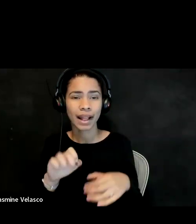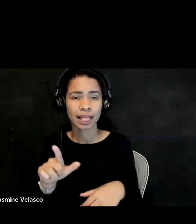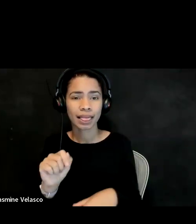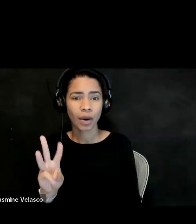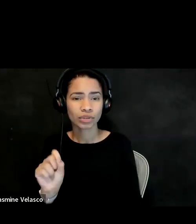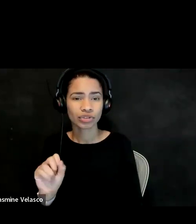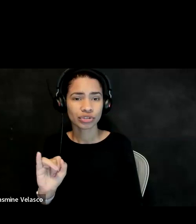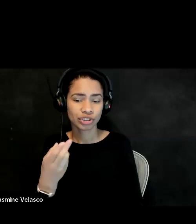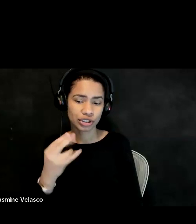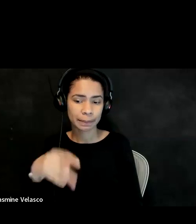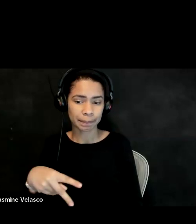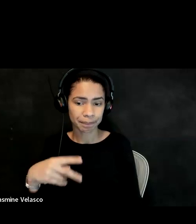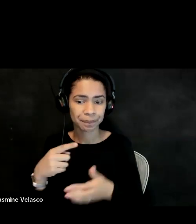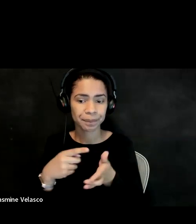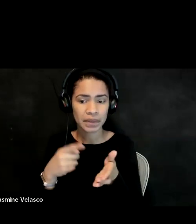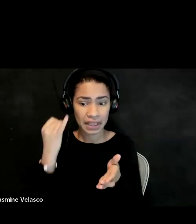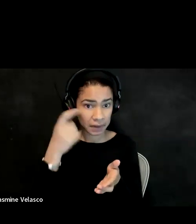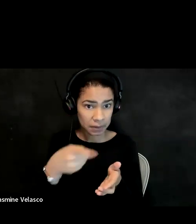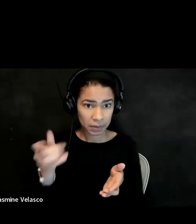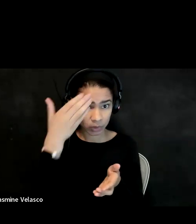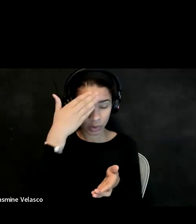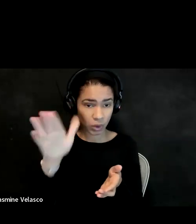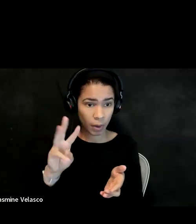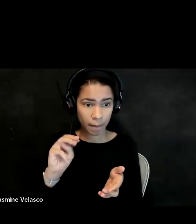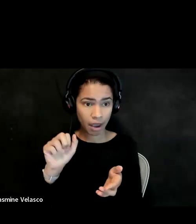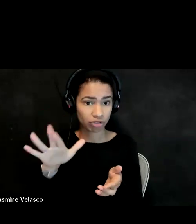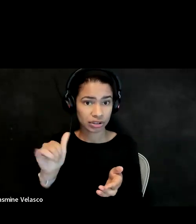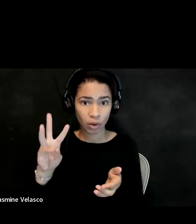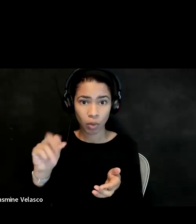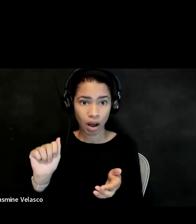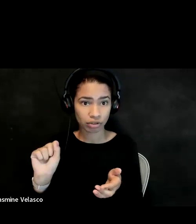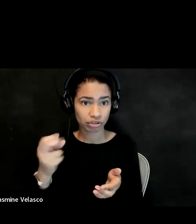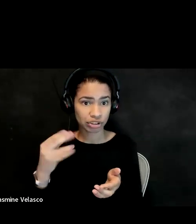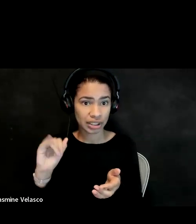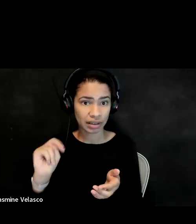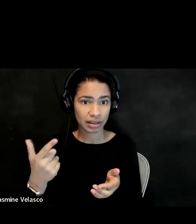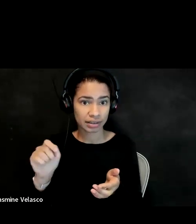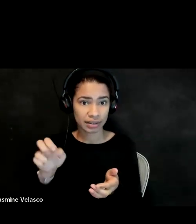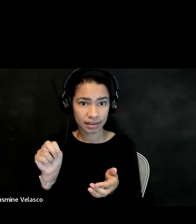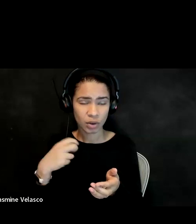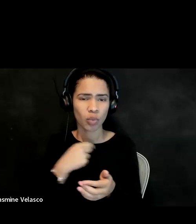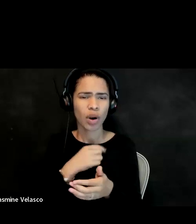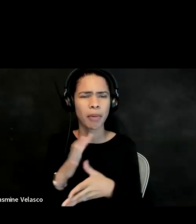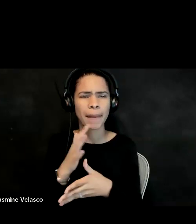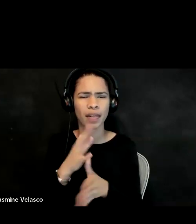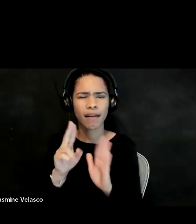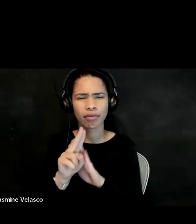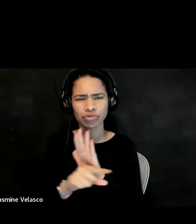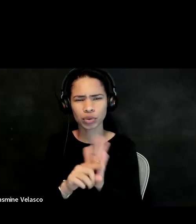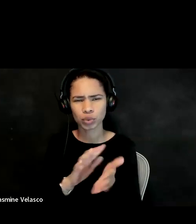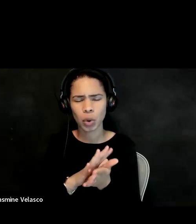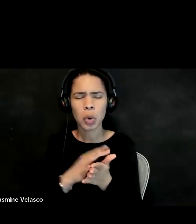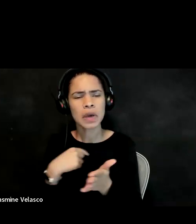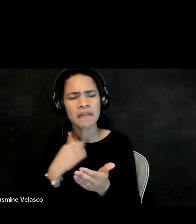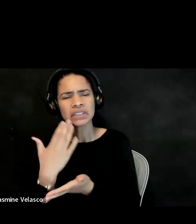fellowships? So one thing I didn't mention too, if you're unfamiliar with Mary Washington, we are primarily an undergraduate school. We do have some graduate students